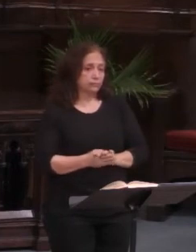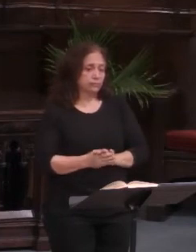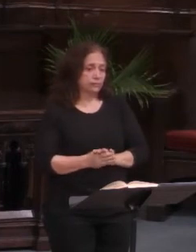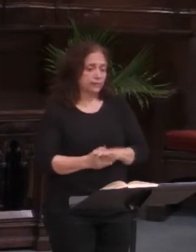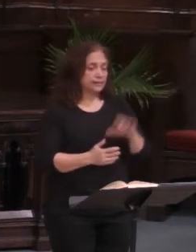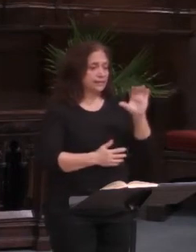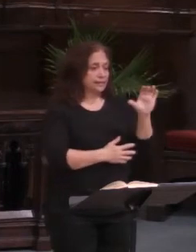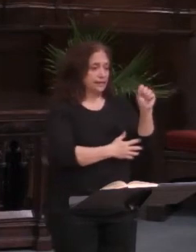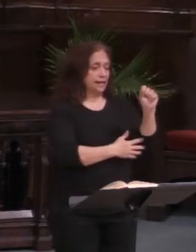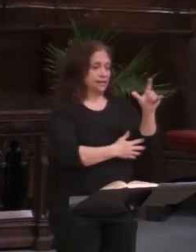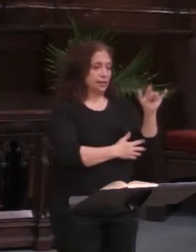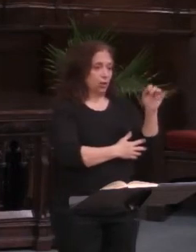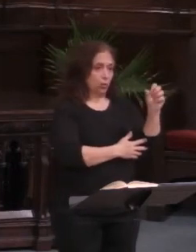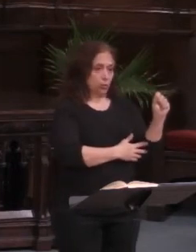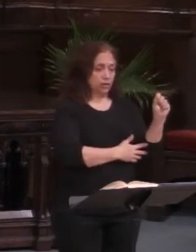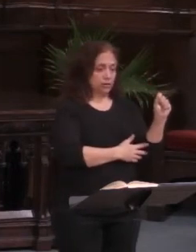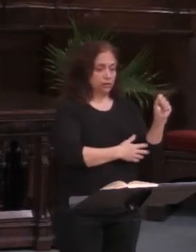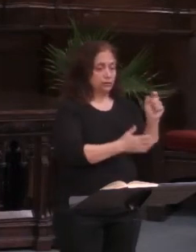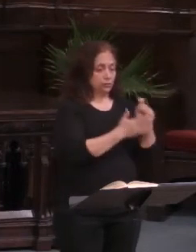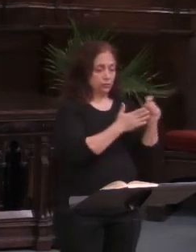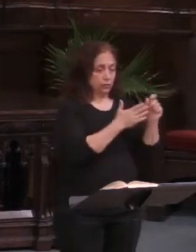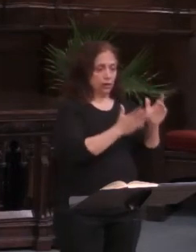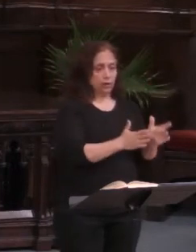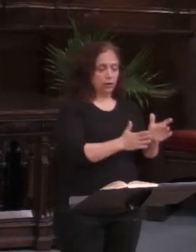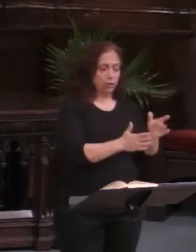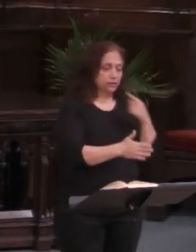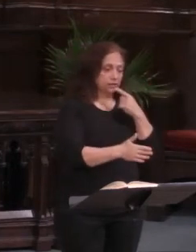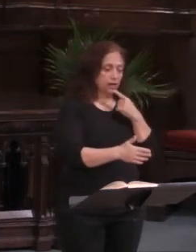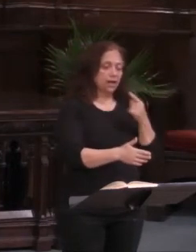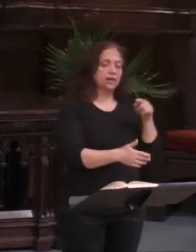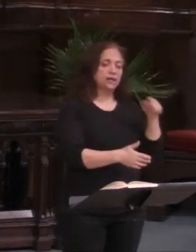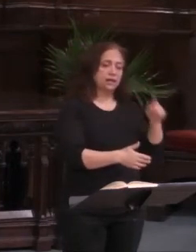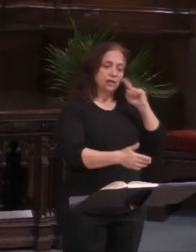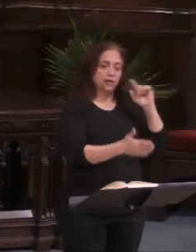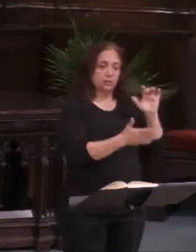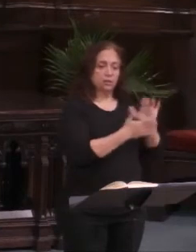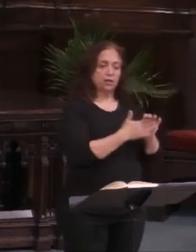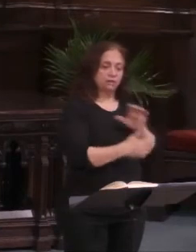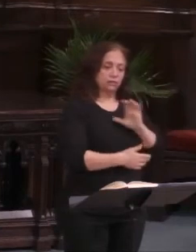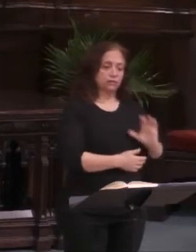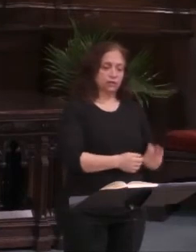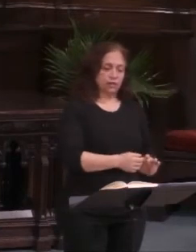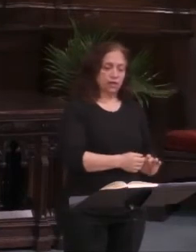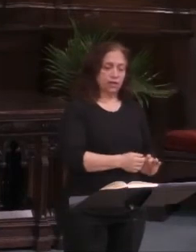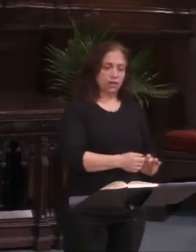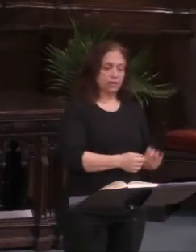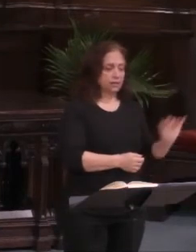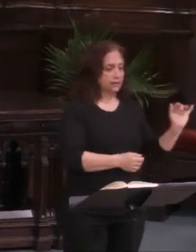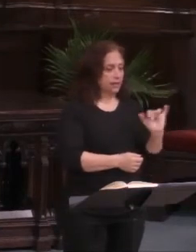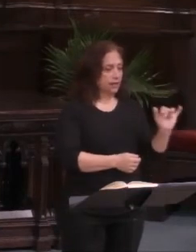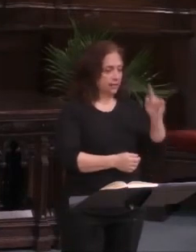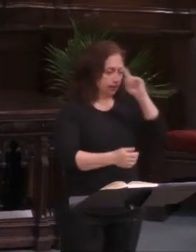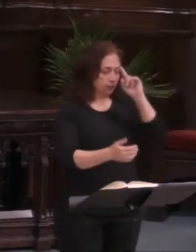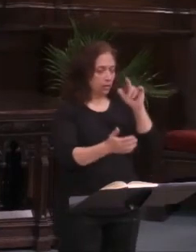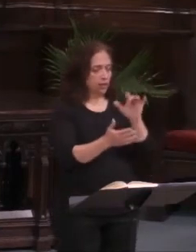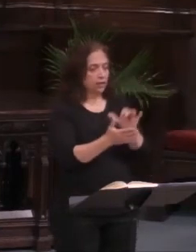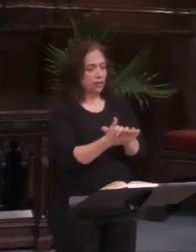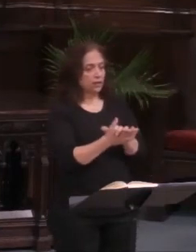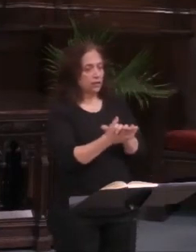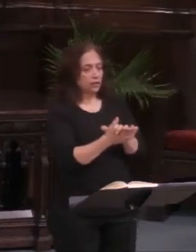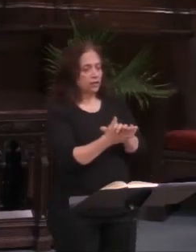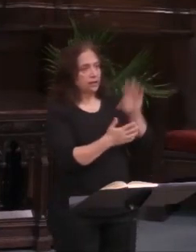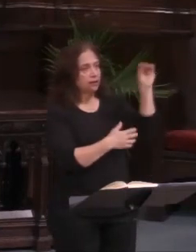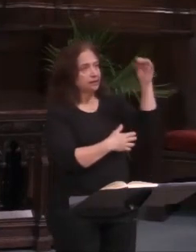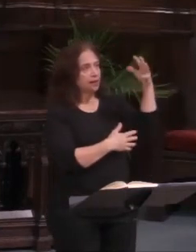C.S. Lewis once famously remarked that he believed in Christianity just like he believed in the